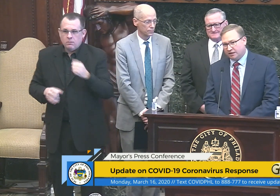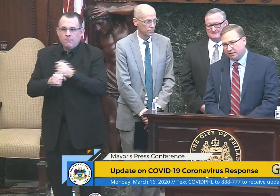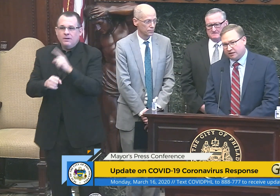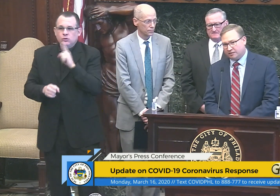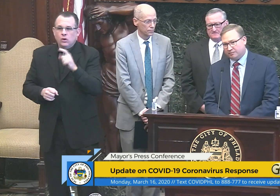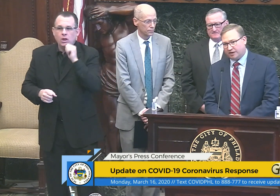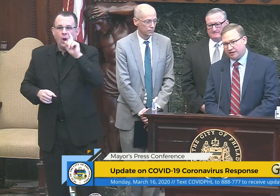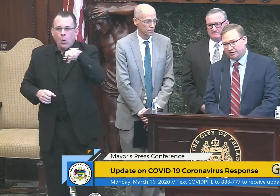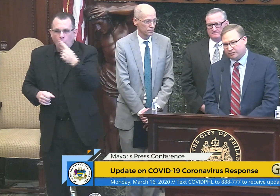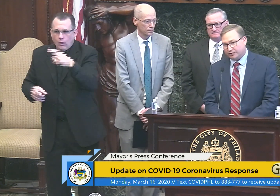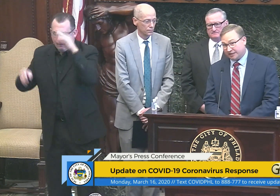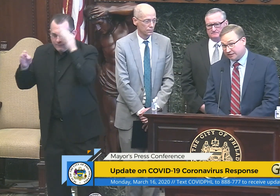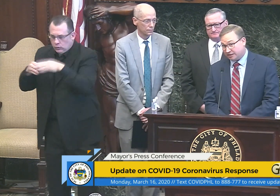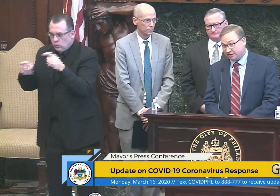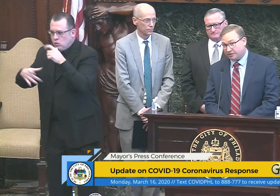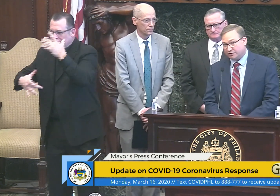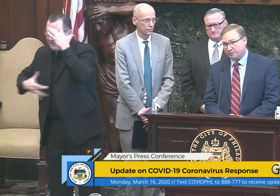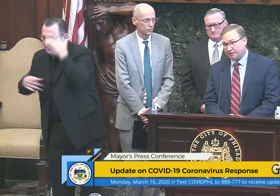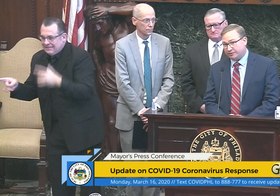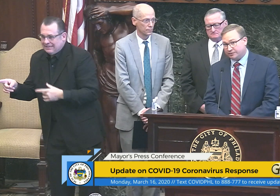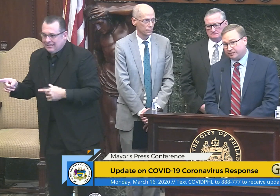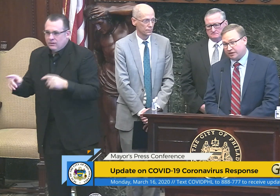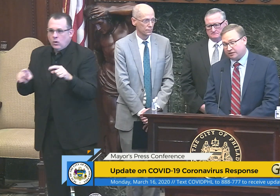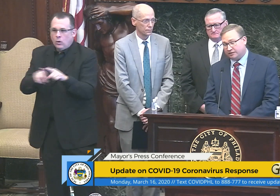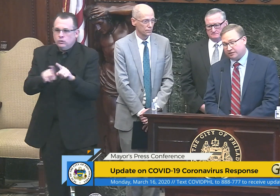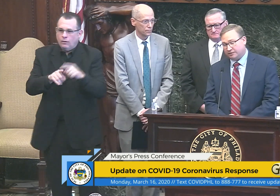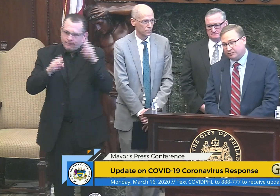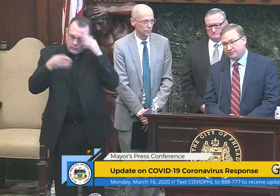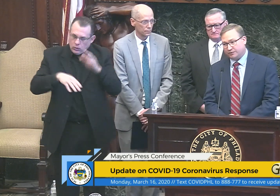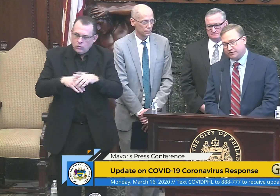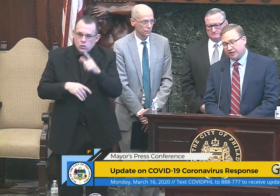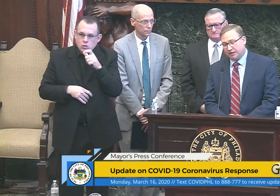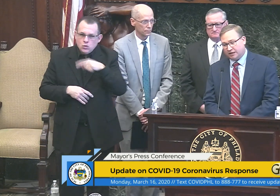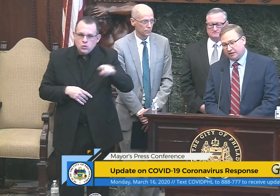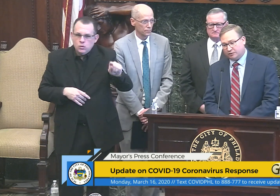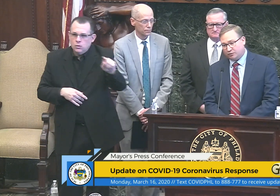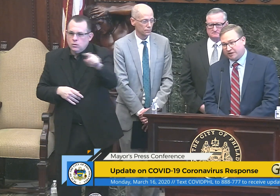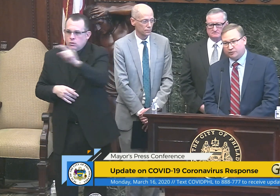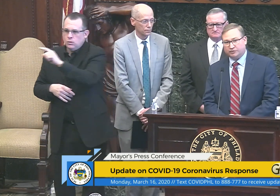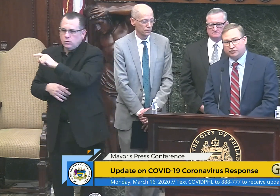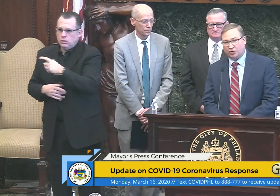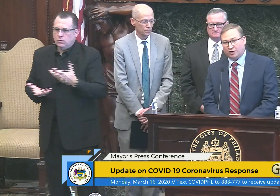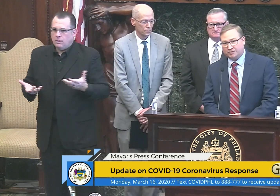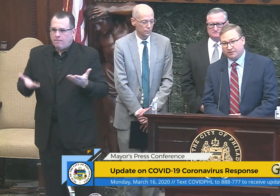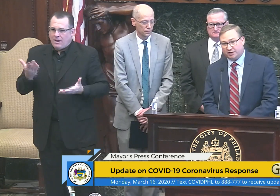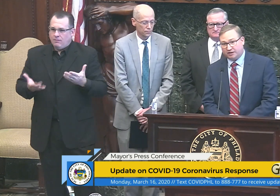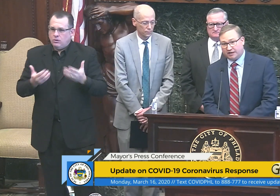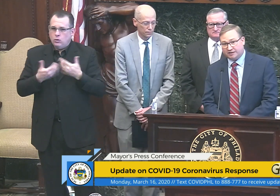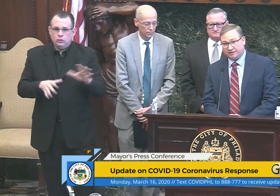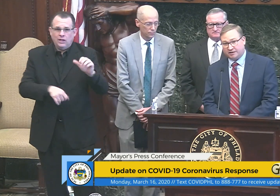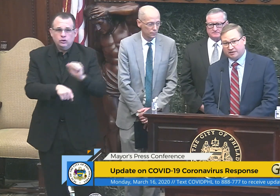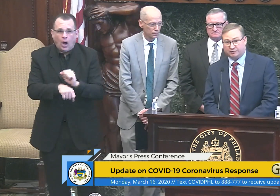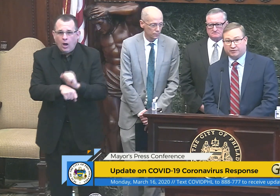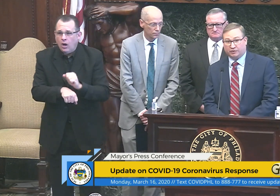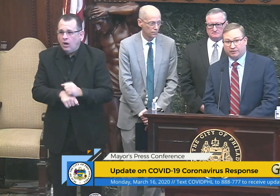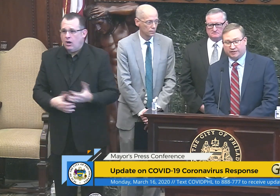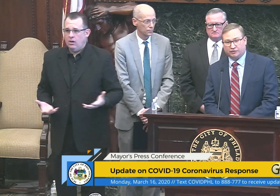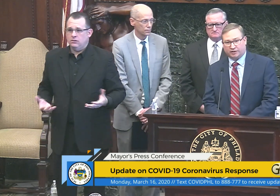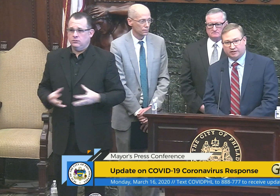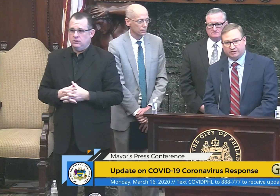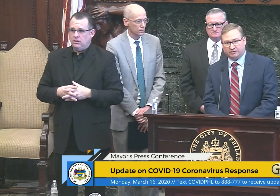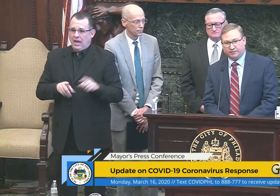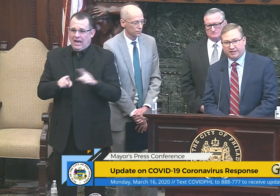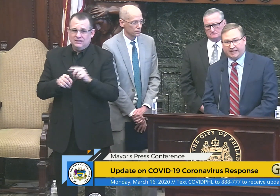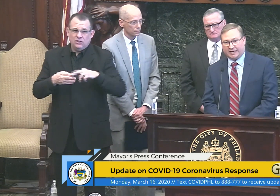infected by COVID-19. It's also about those folks who may lose their jobs as a result of